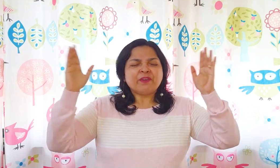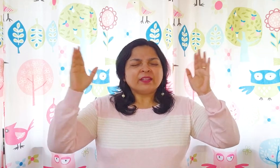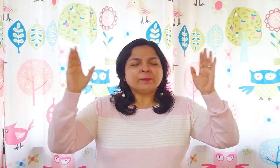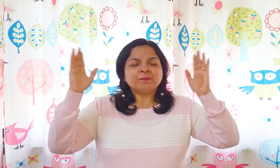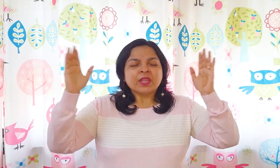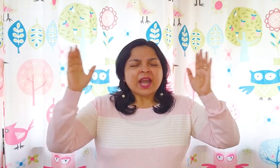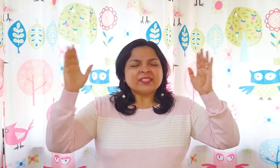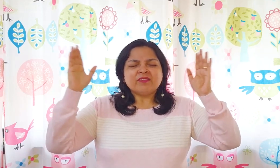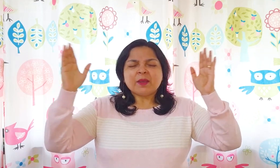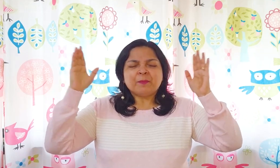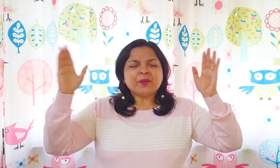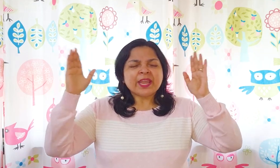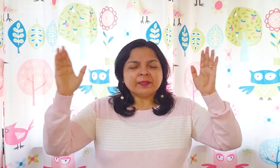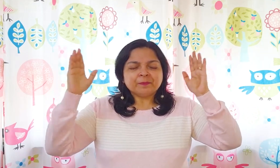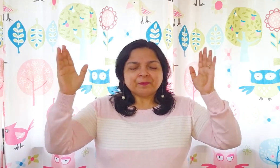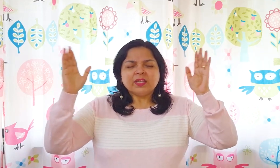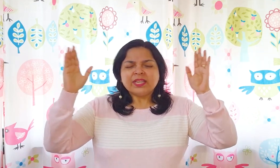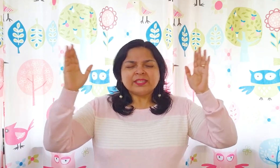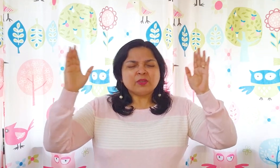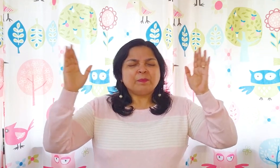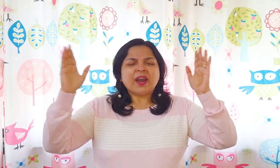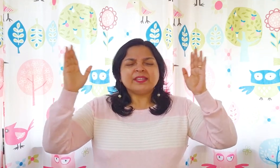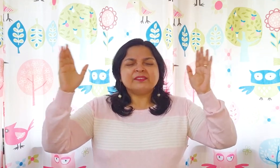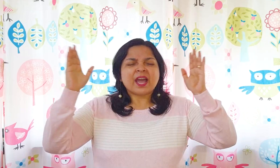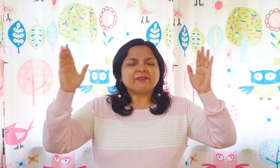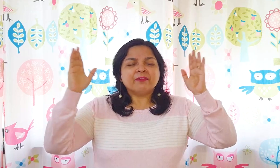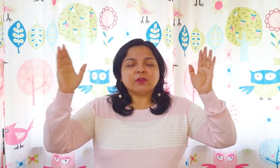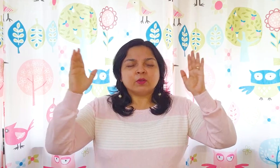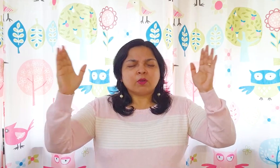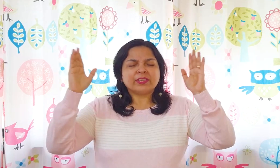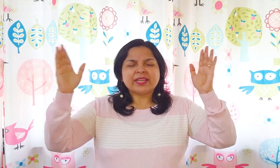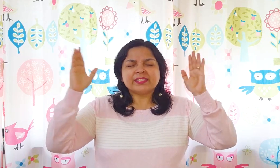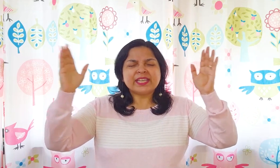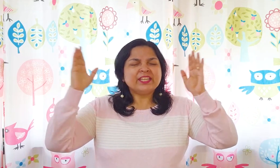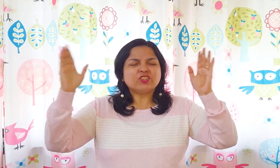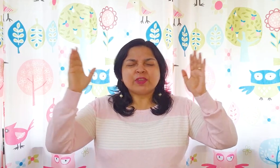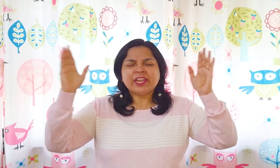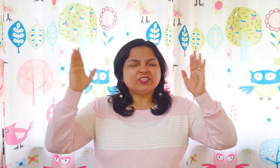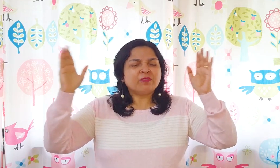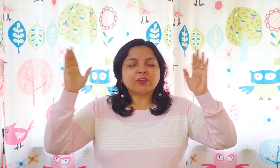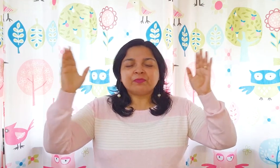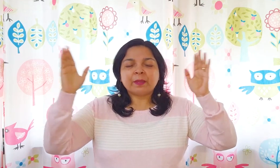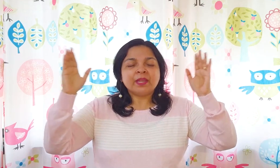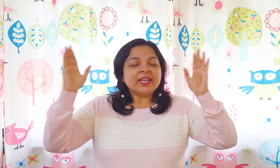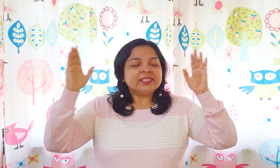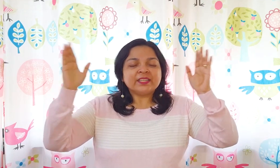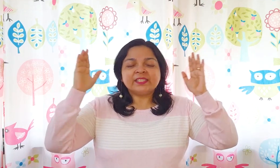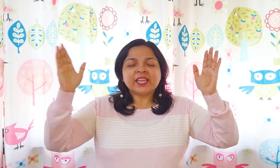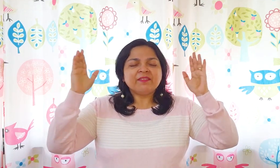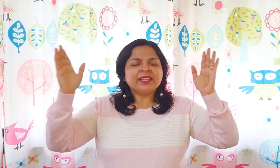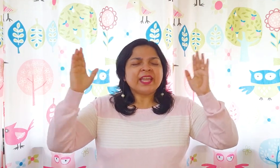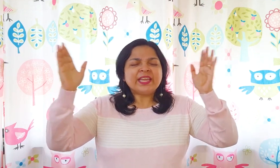Thank you, Father, as we are praying. Yes, your power is at work, O Lord. Yes, each one of them